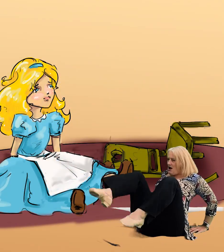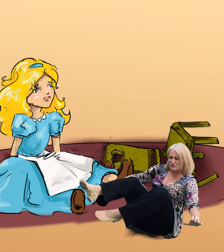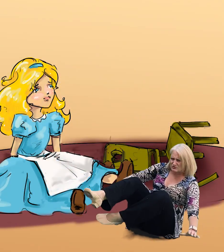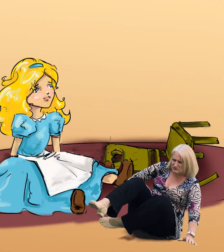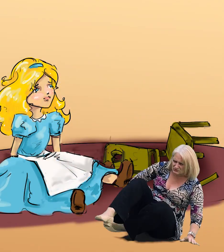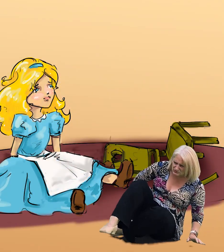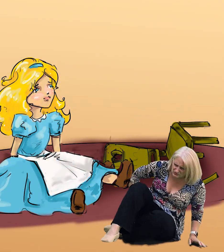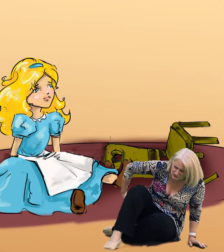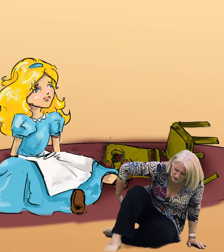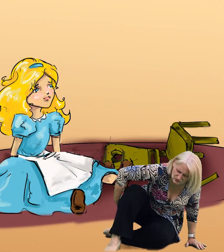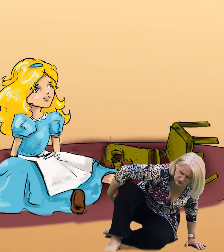Oh.